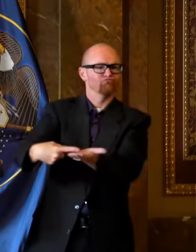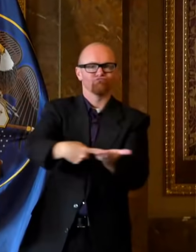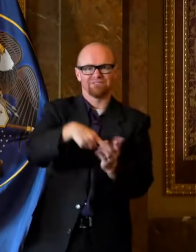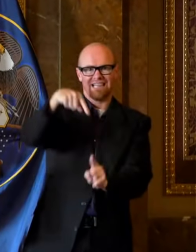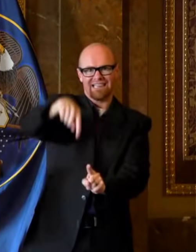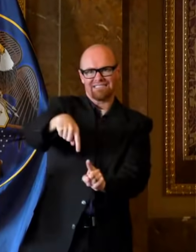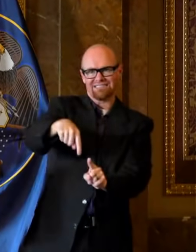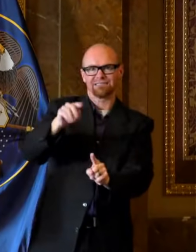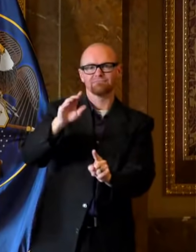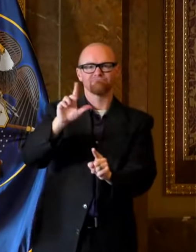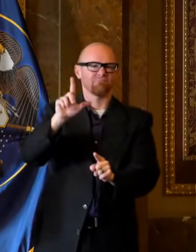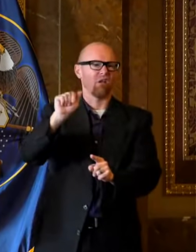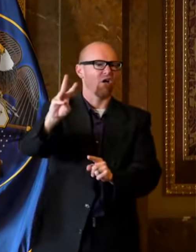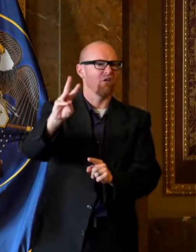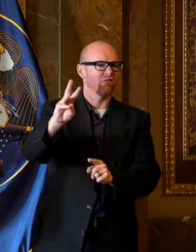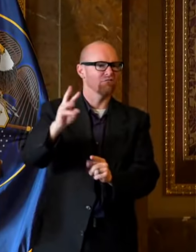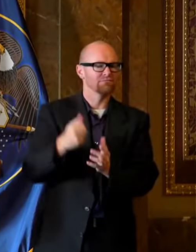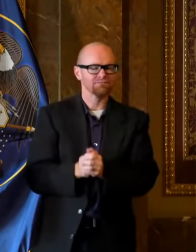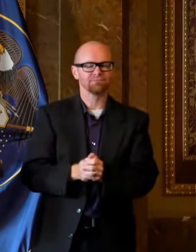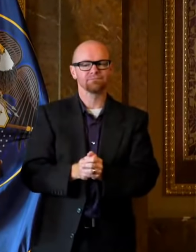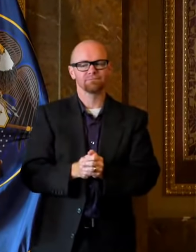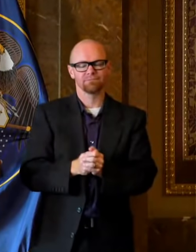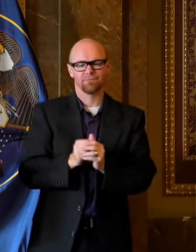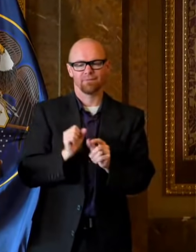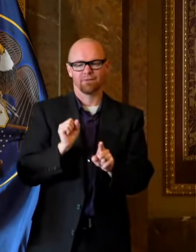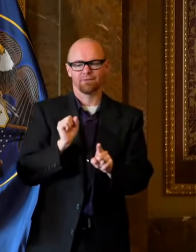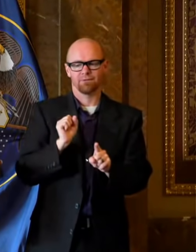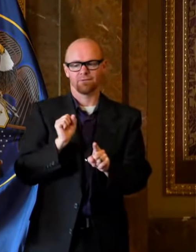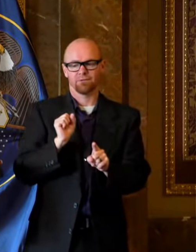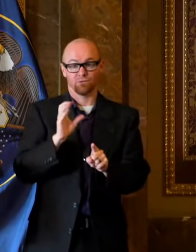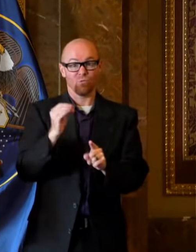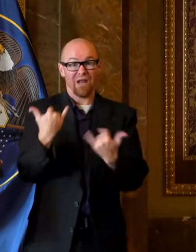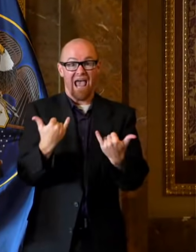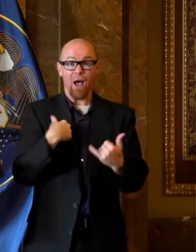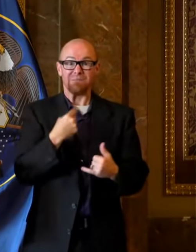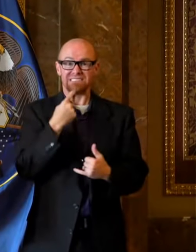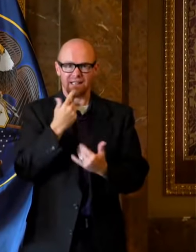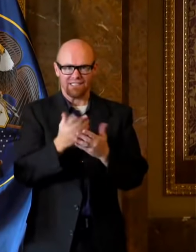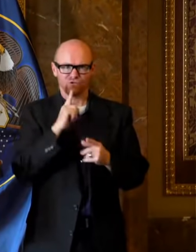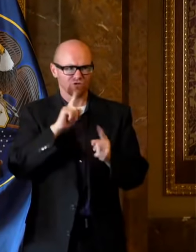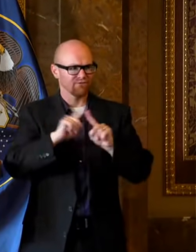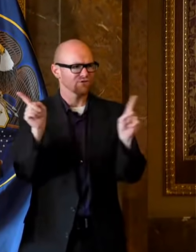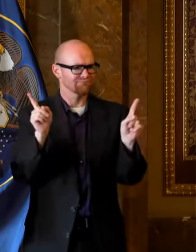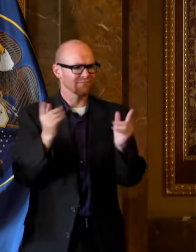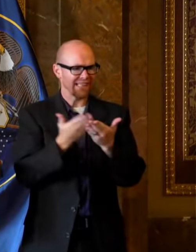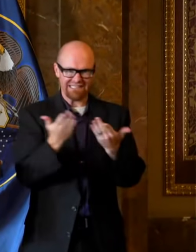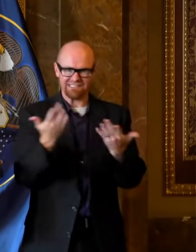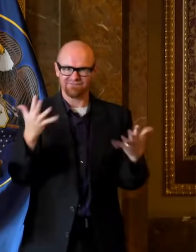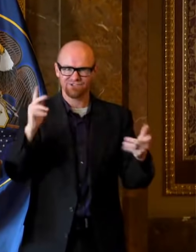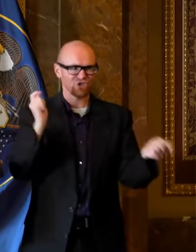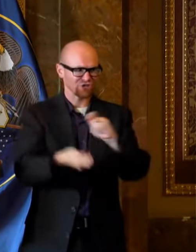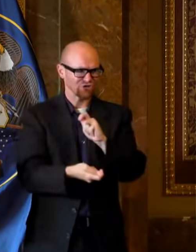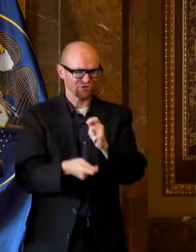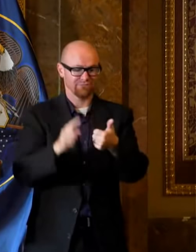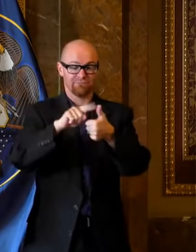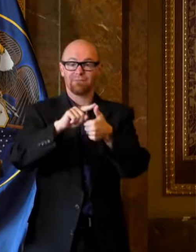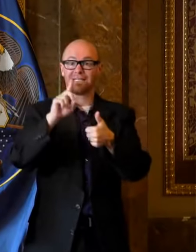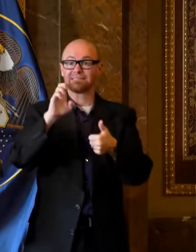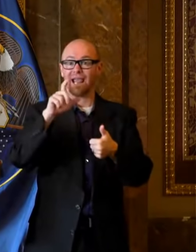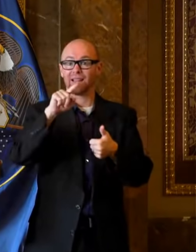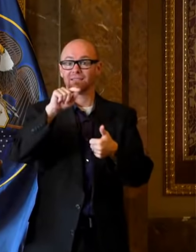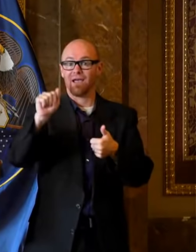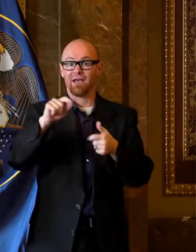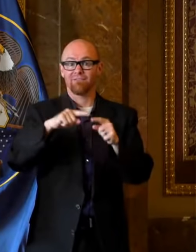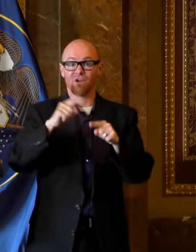make decisions based on those changes. And so things have changed. We have a new variant. This